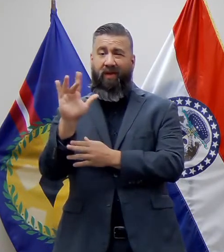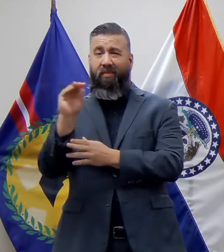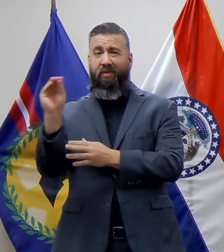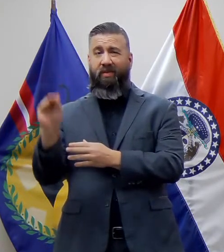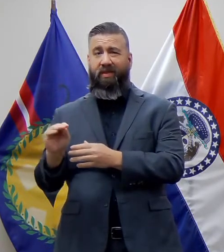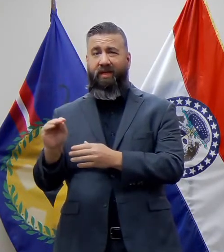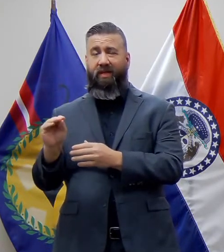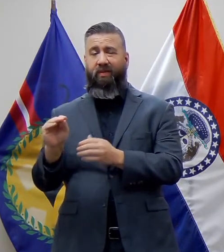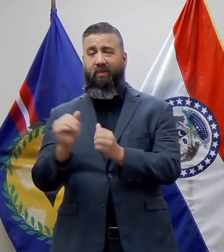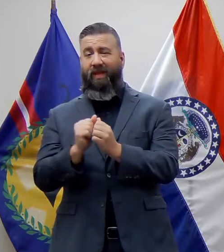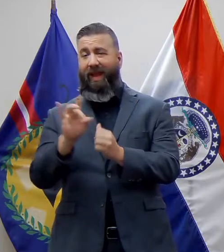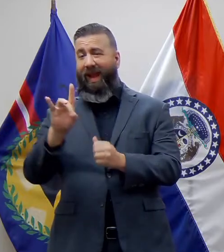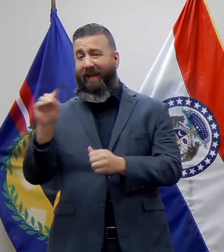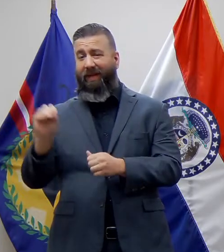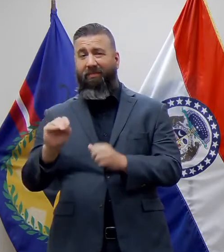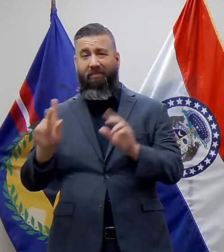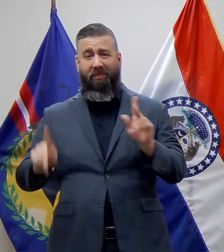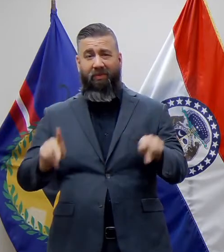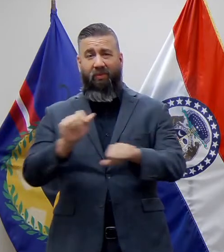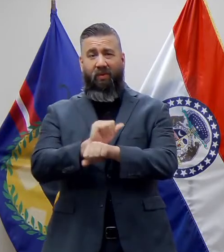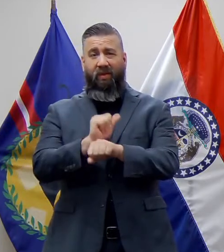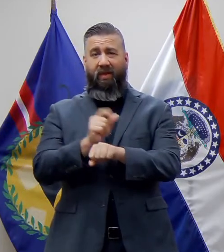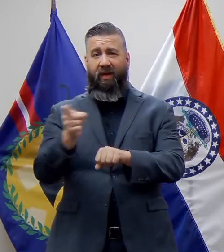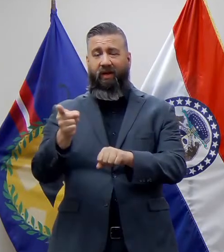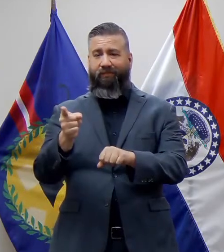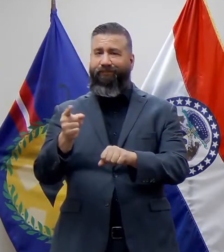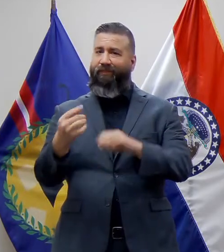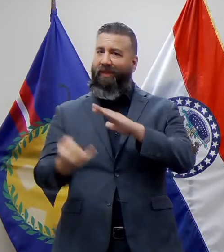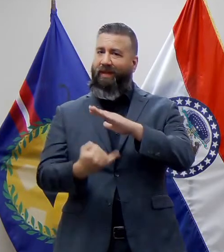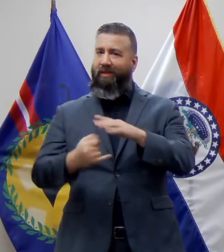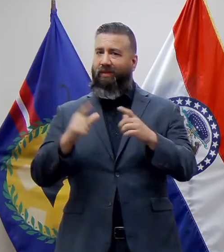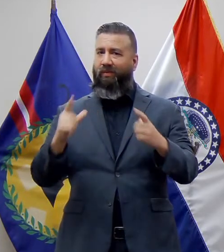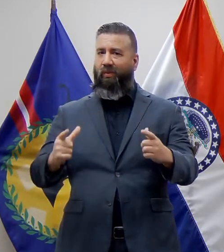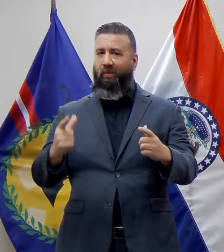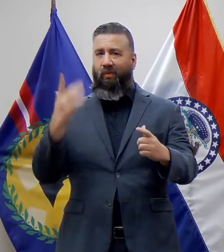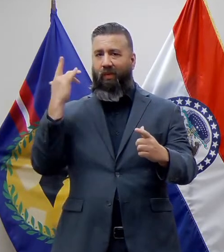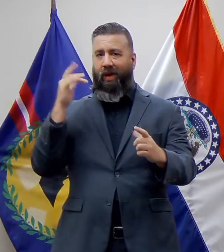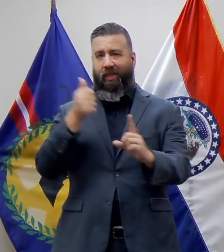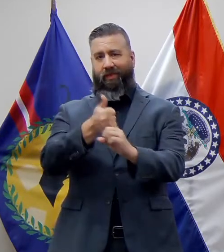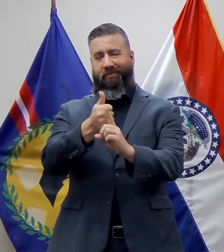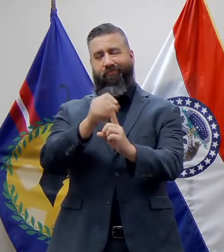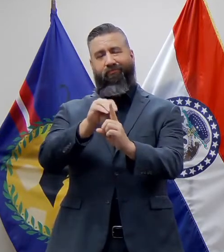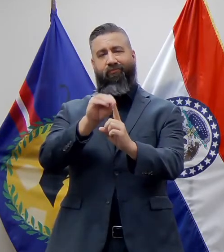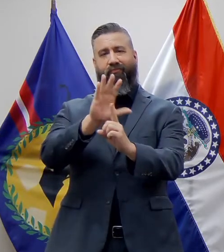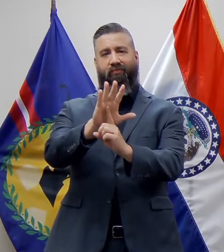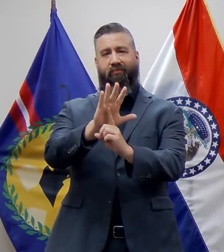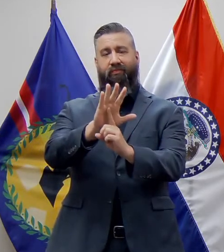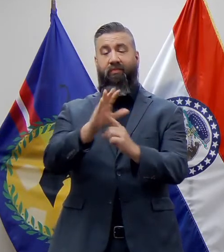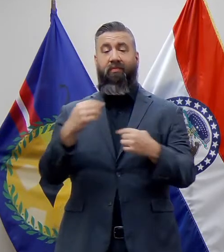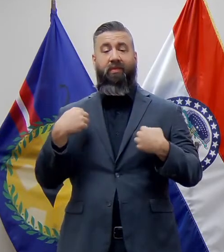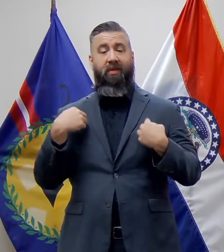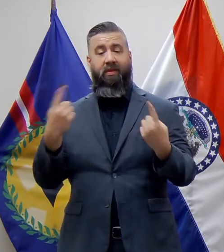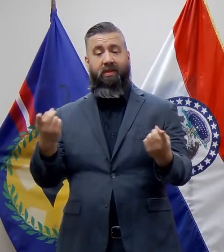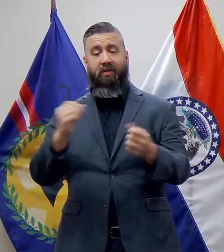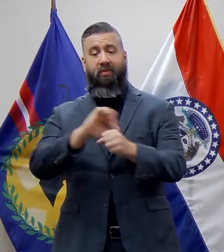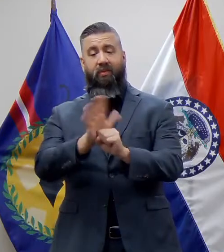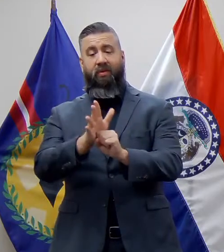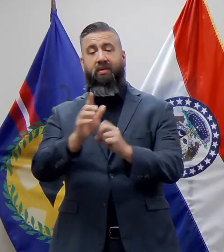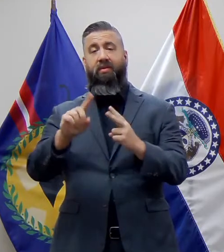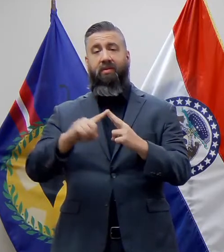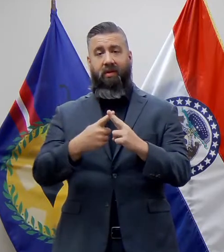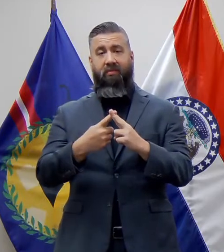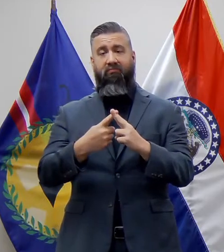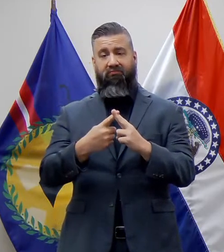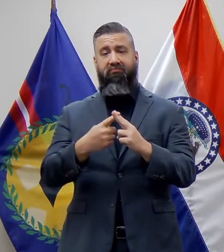quarantined because of exposure. Since the beginning of the pandemic, we've been able to keep county government running, providing